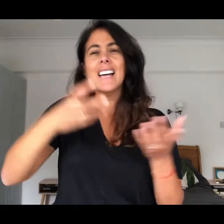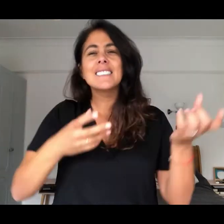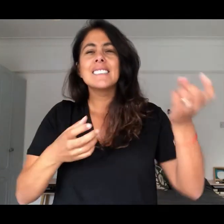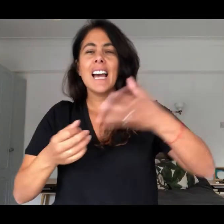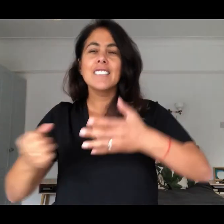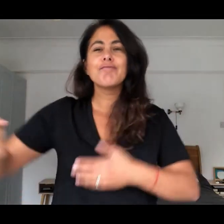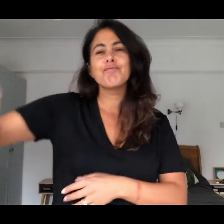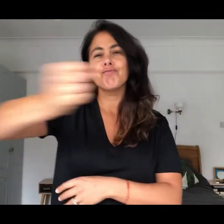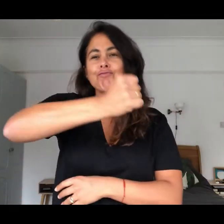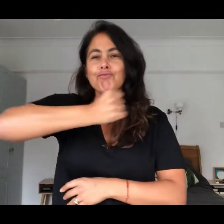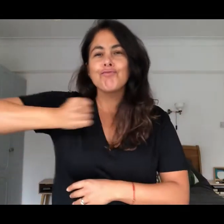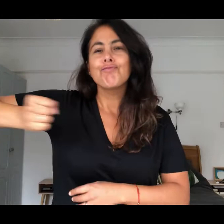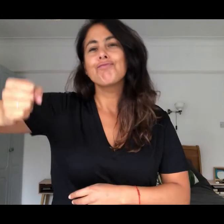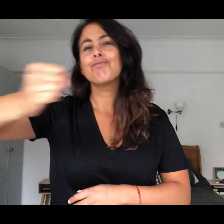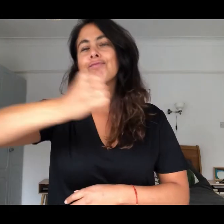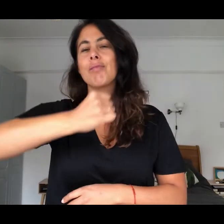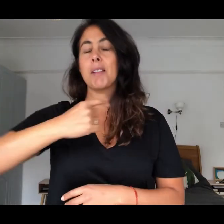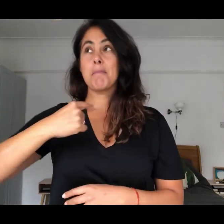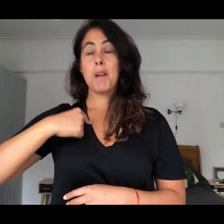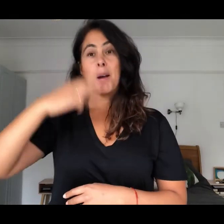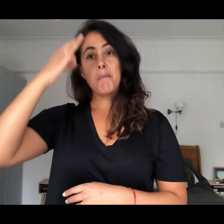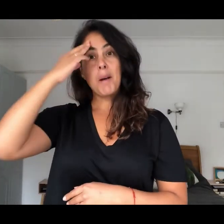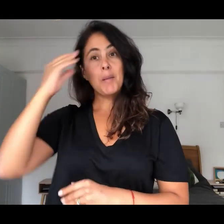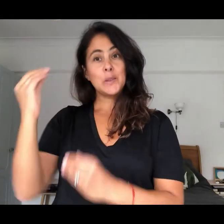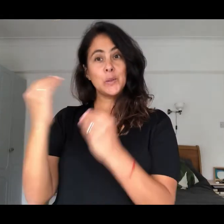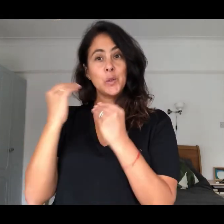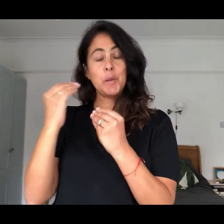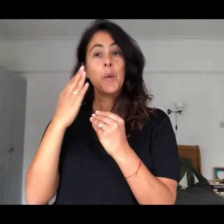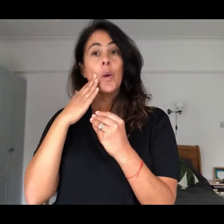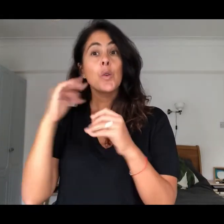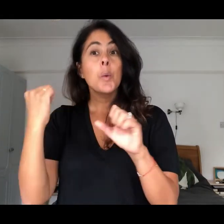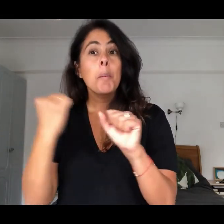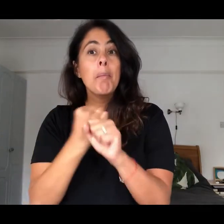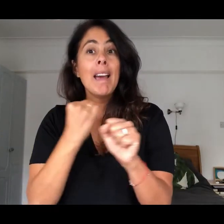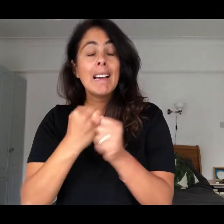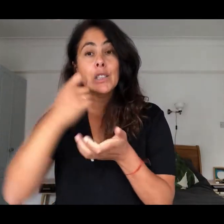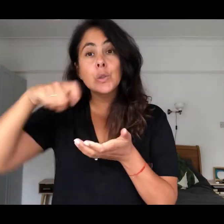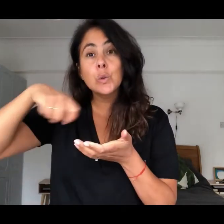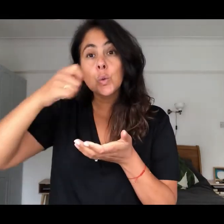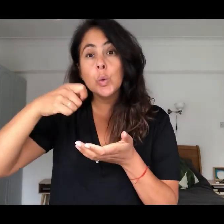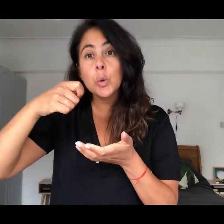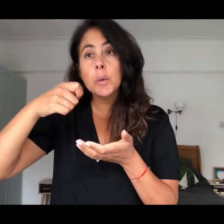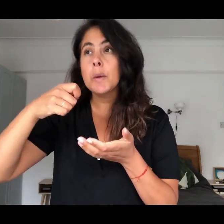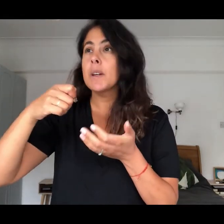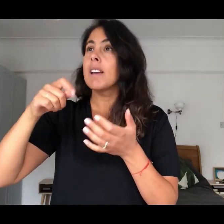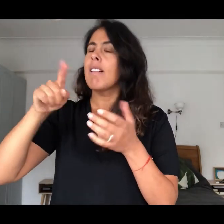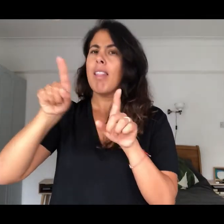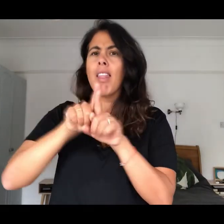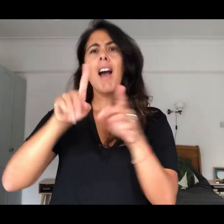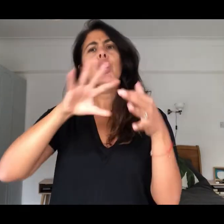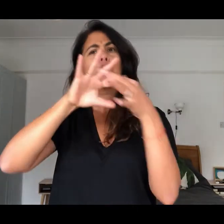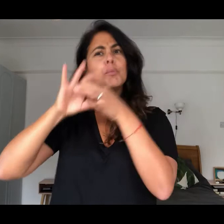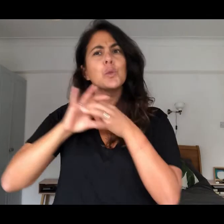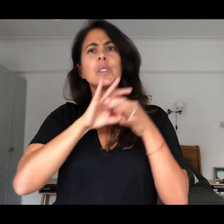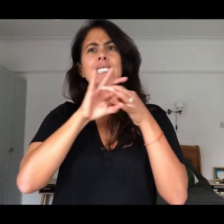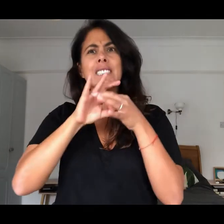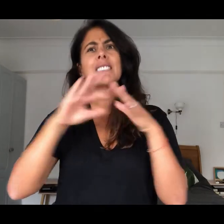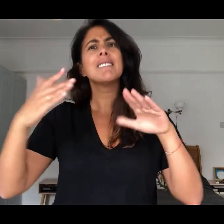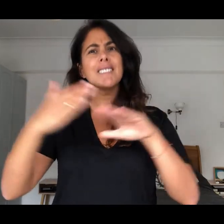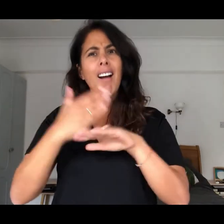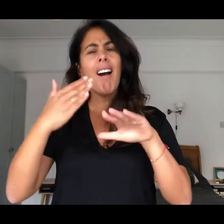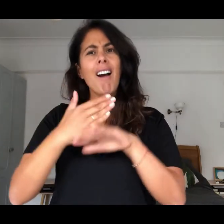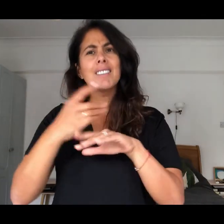pot. My mum taught me that the making of the soup itself is a community